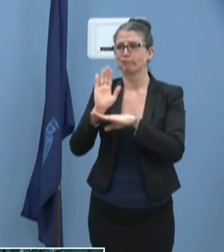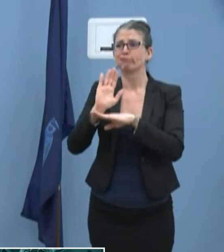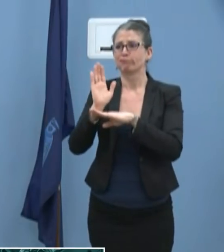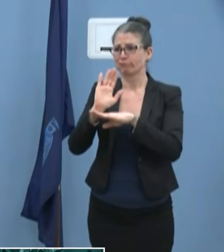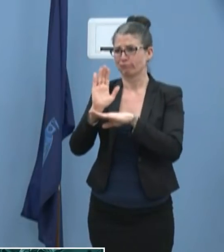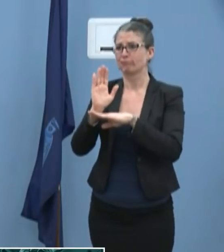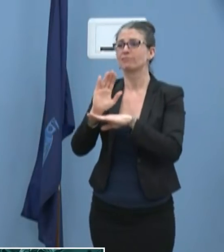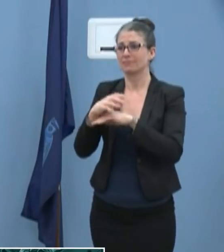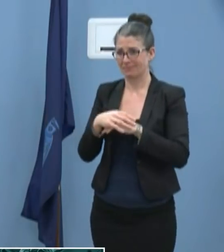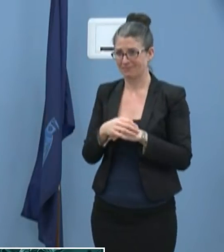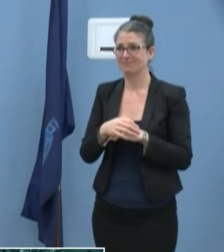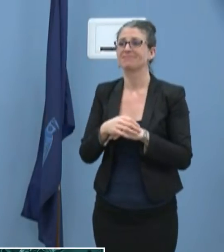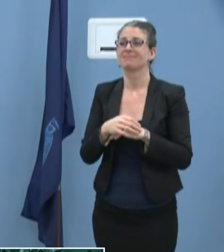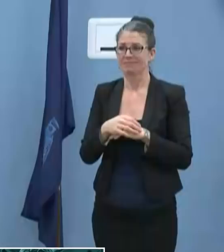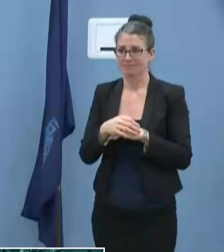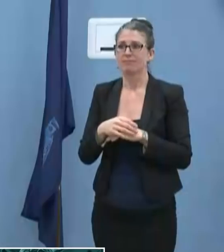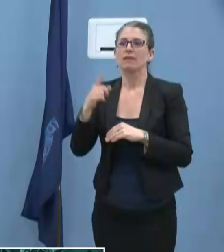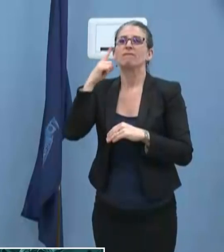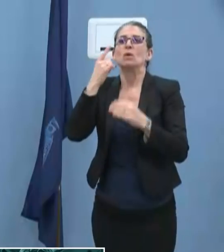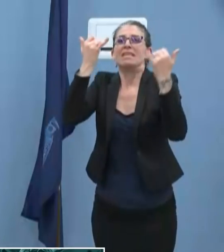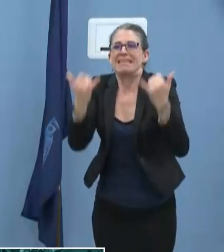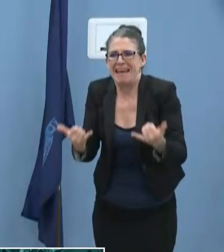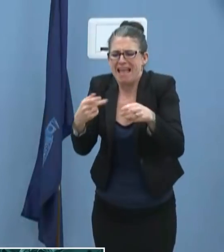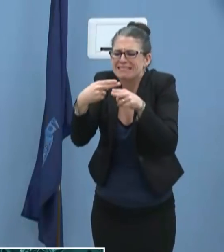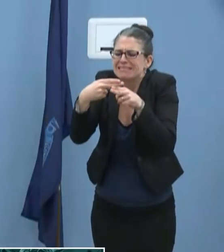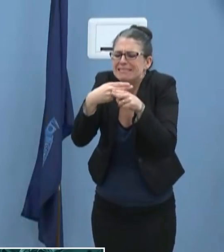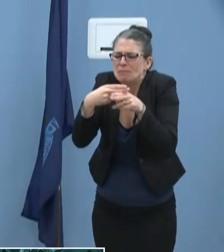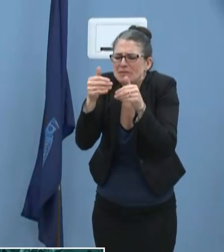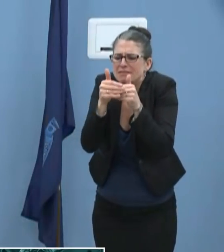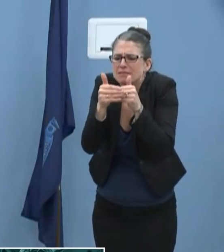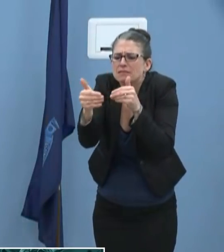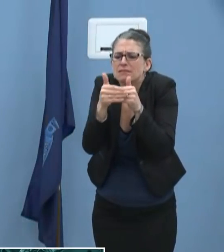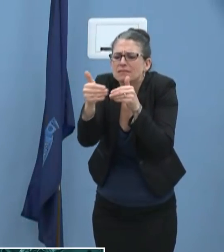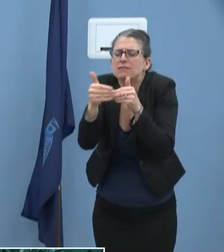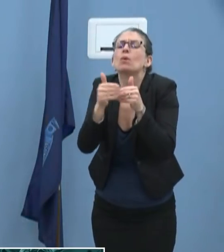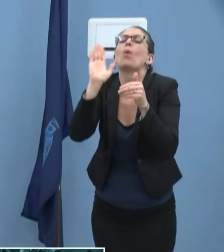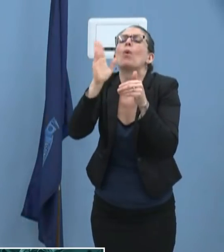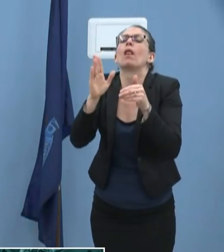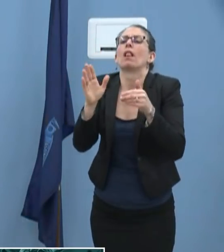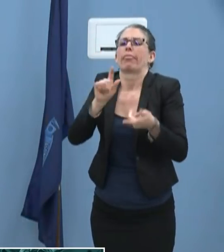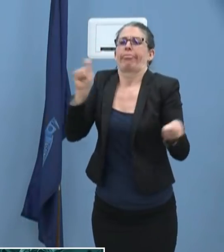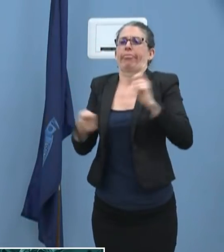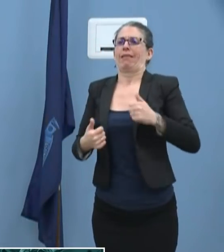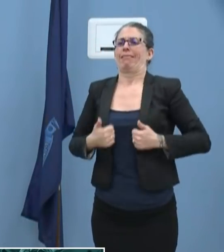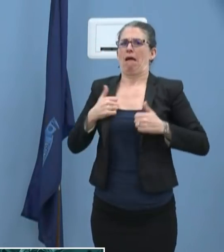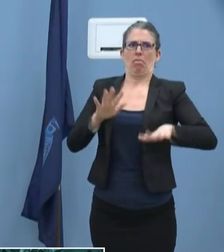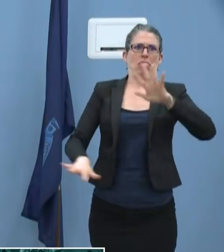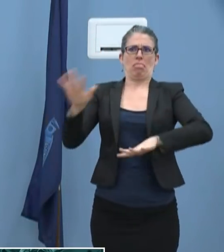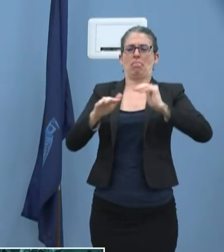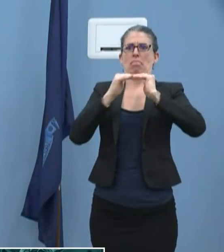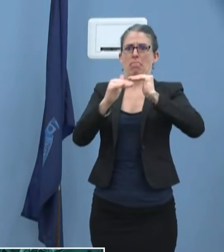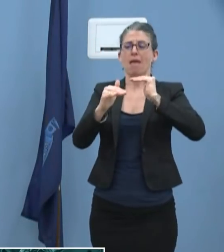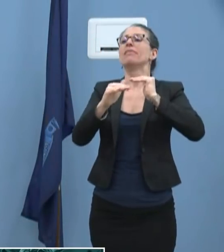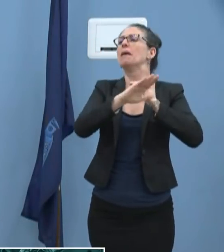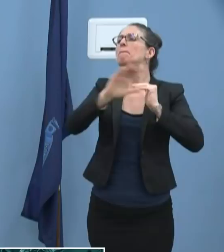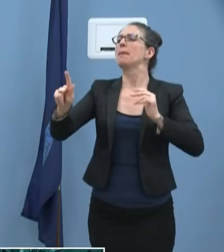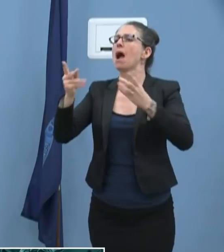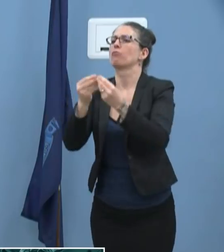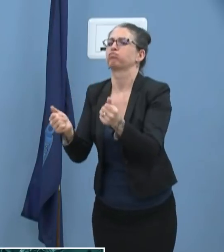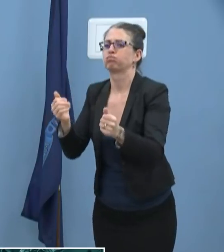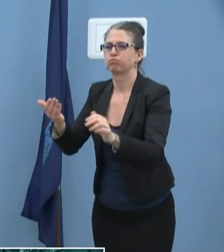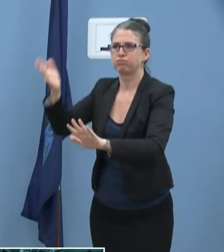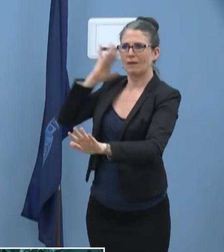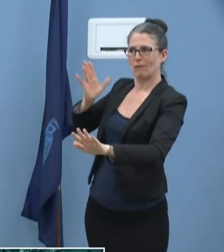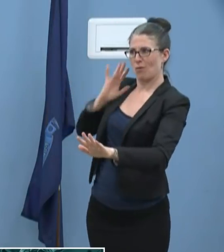now, but we will get through this. Things will get better. Yes, sir? Just a couple of things. Can you clarify